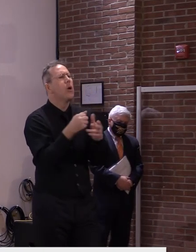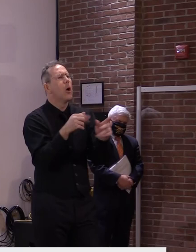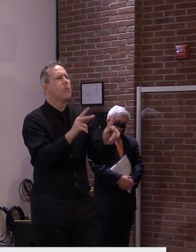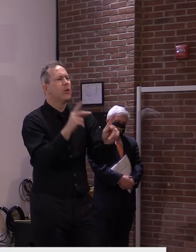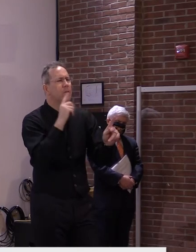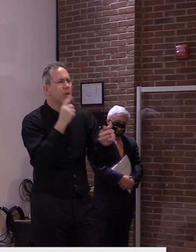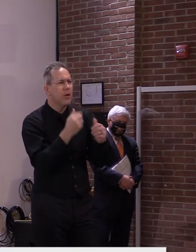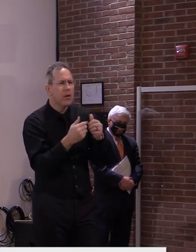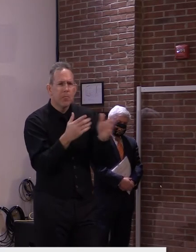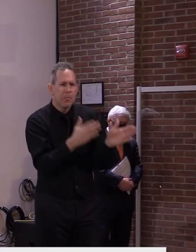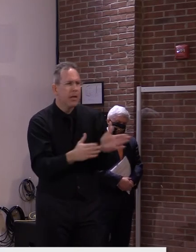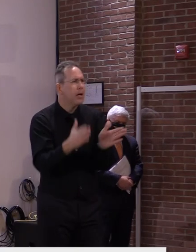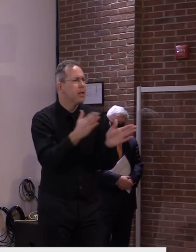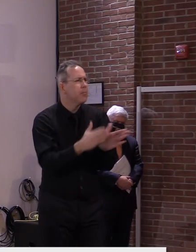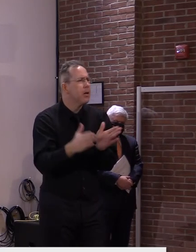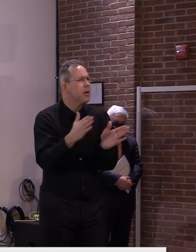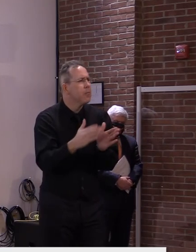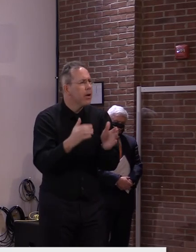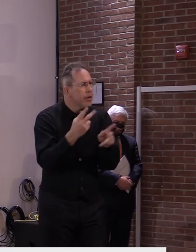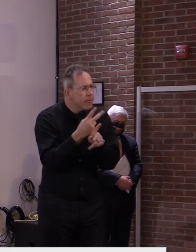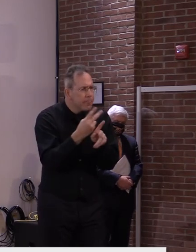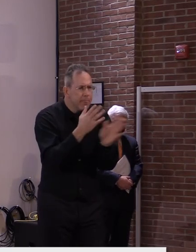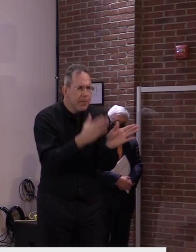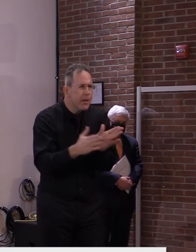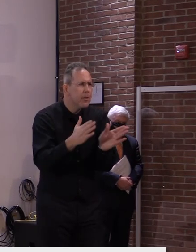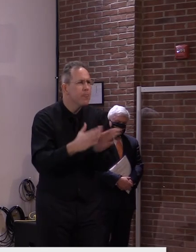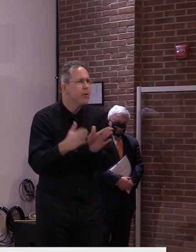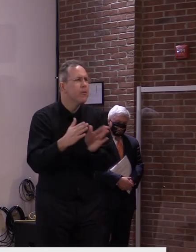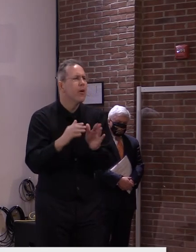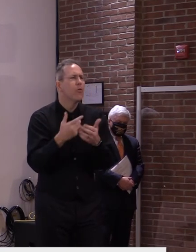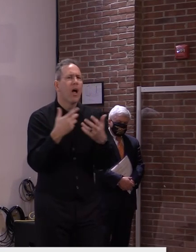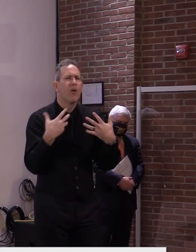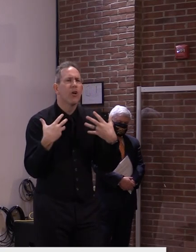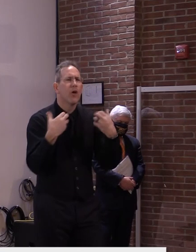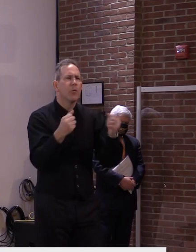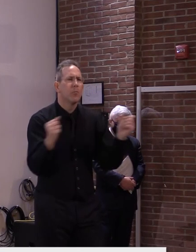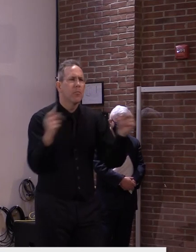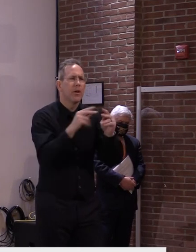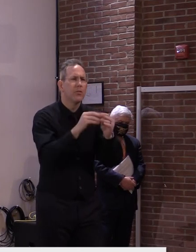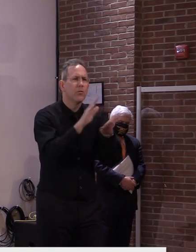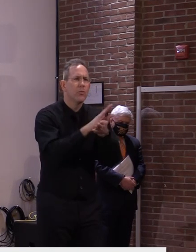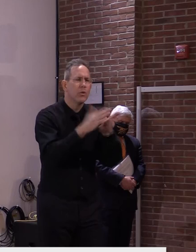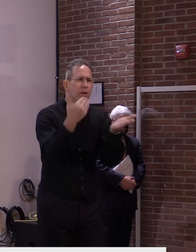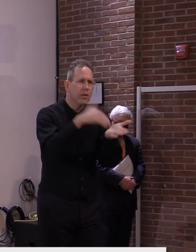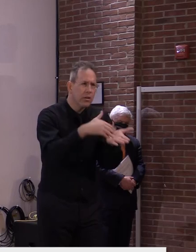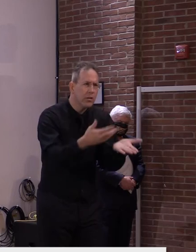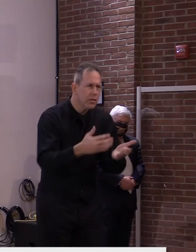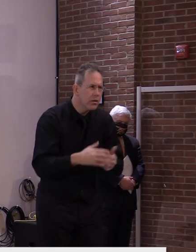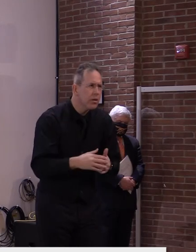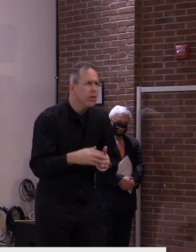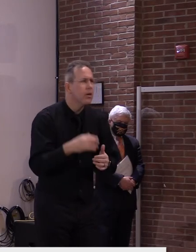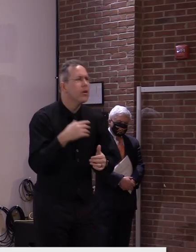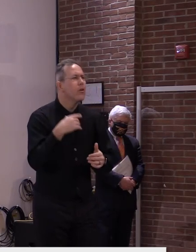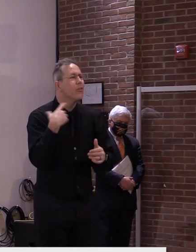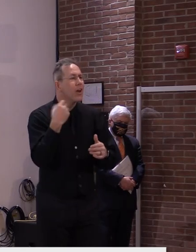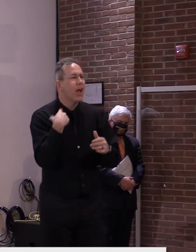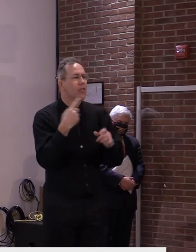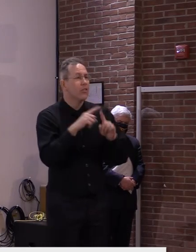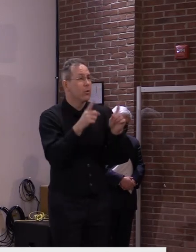system towards a recovery phase. So I think our planning is in two tracks at the moment. On the one